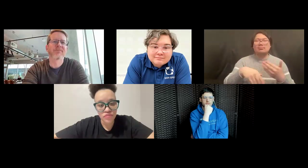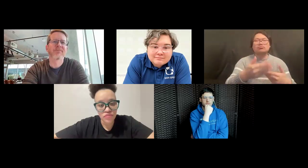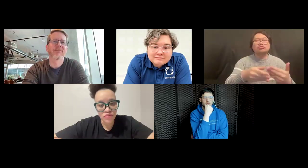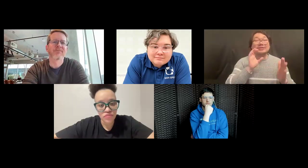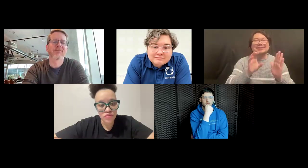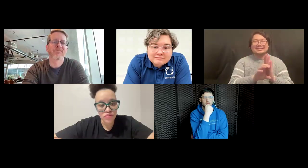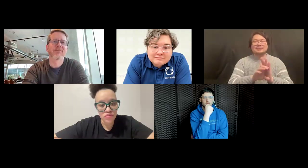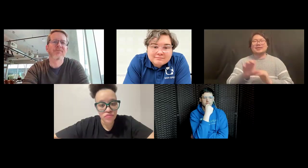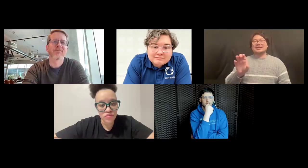CNN.